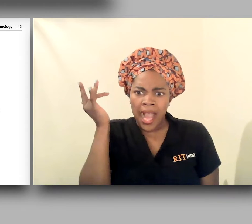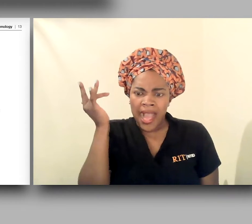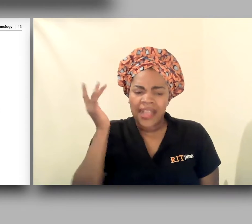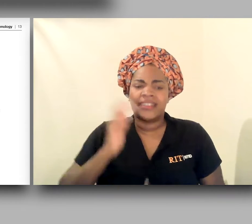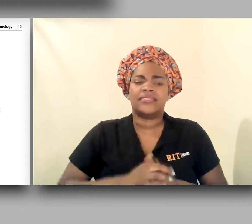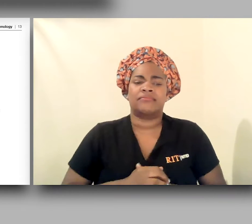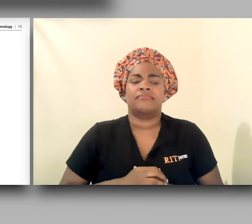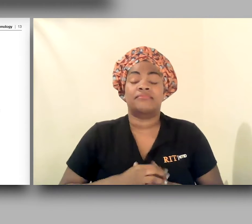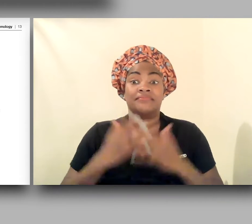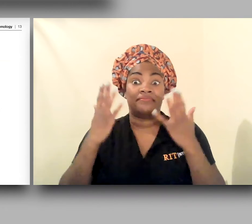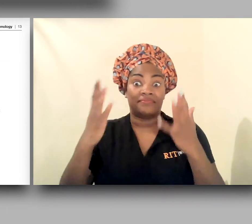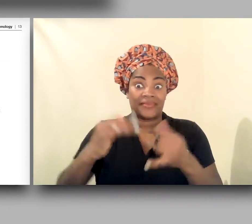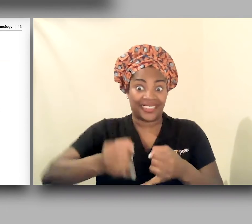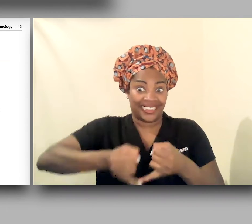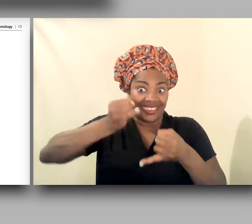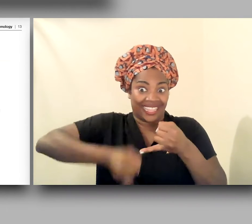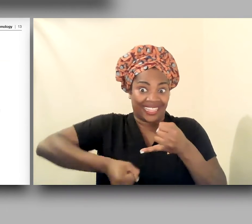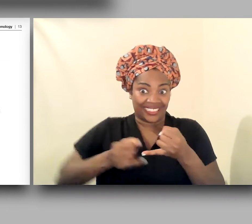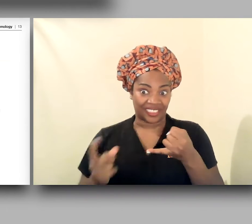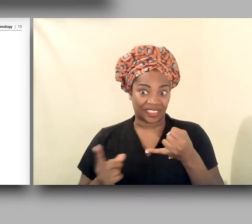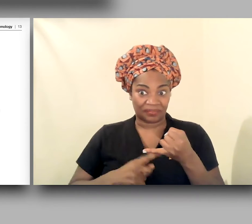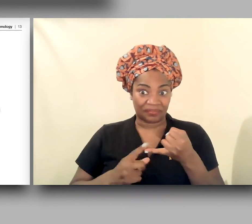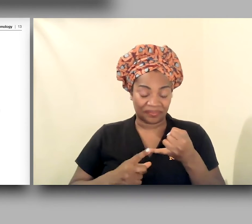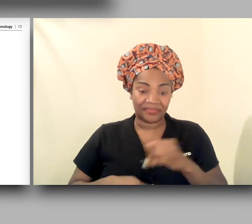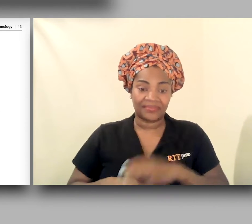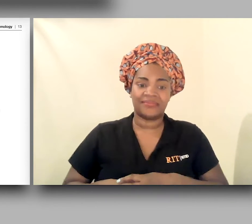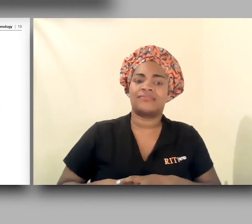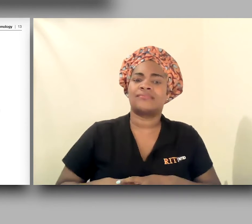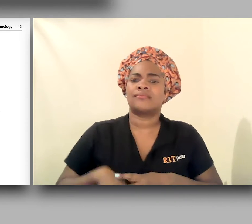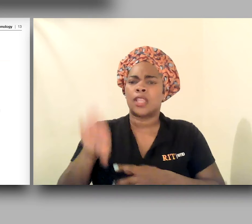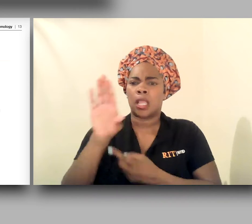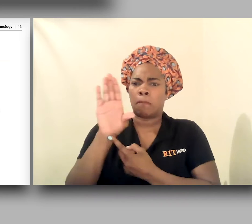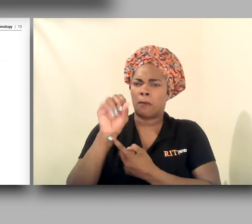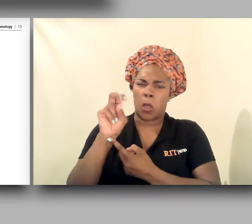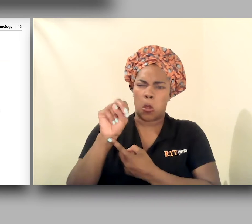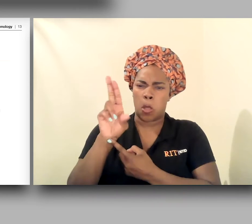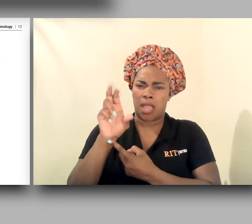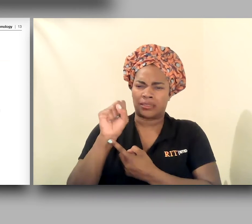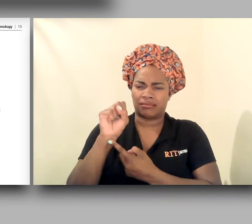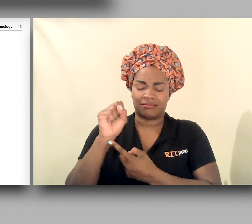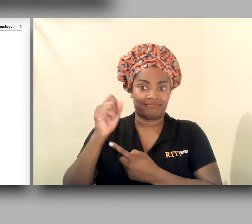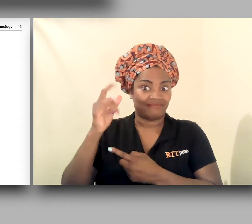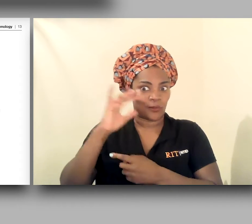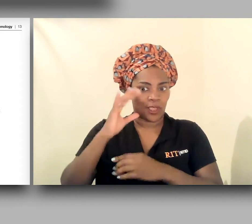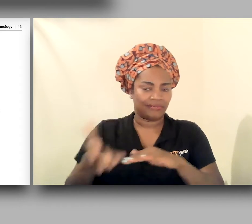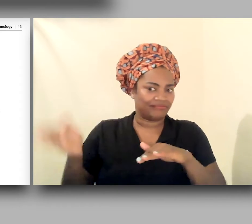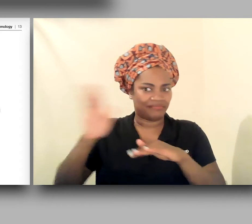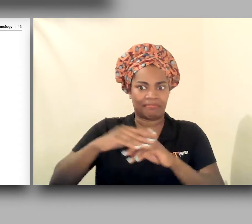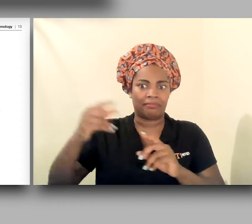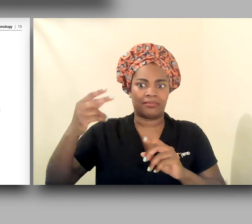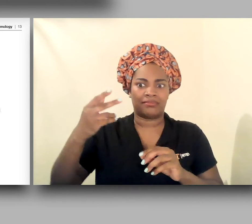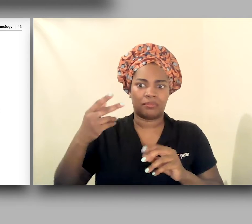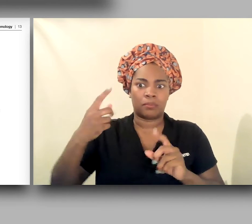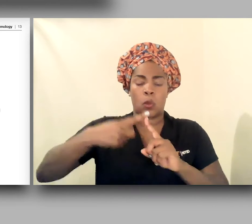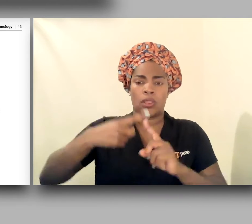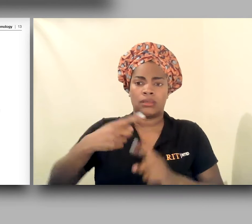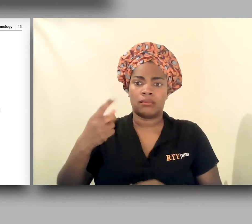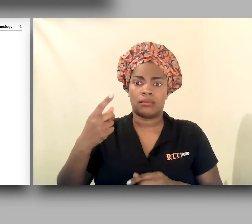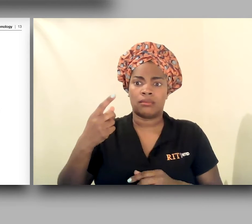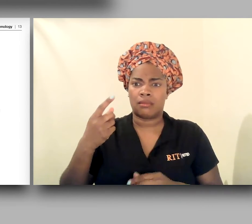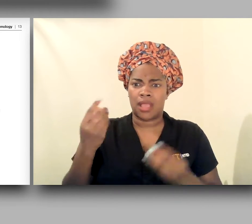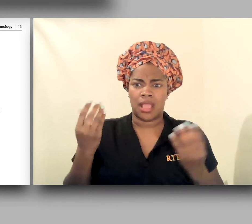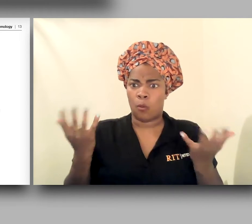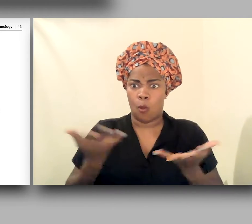end, it's called a bonus. Do you have a name? Come up with a